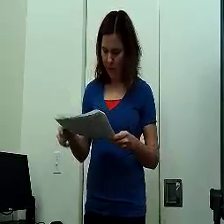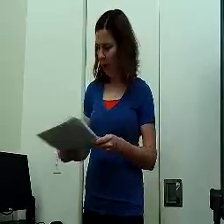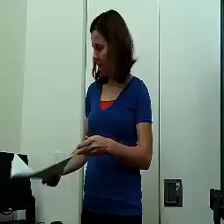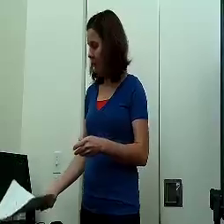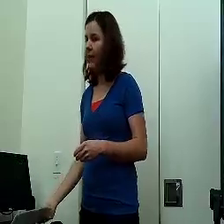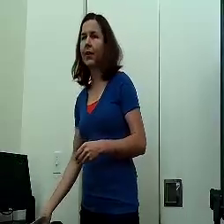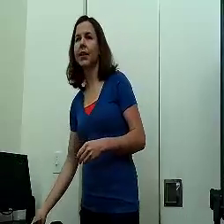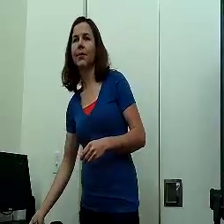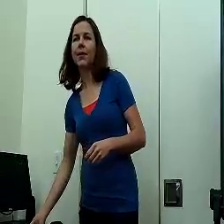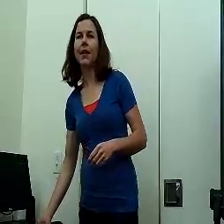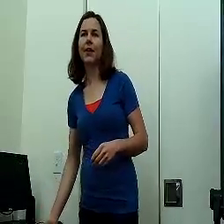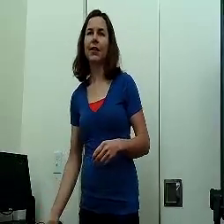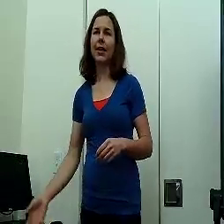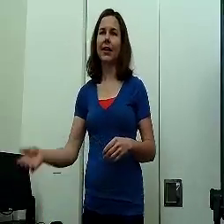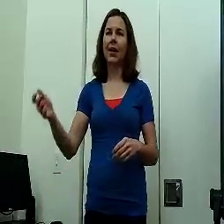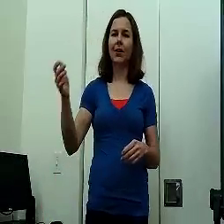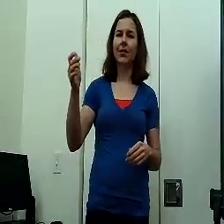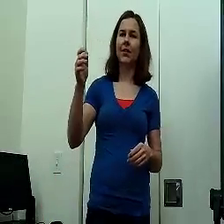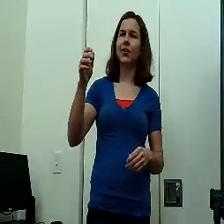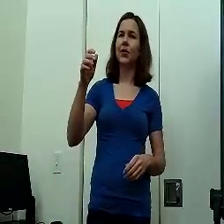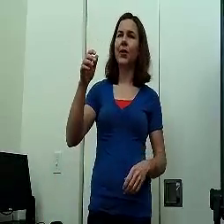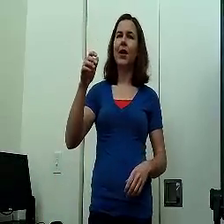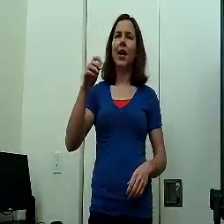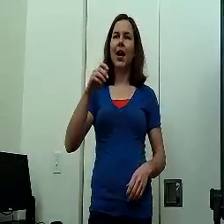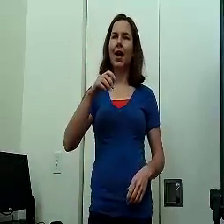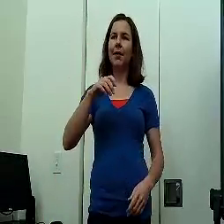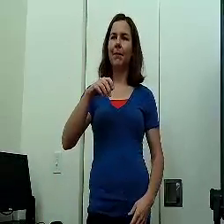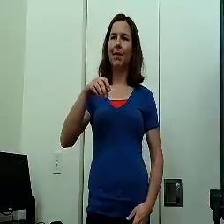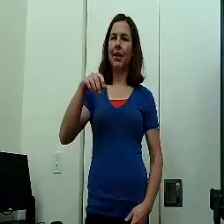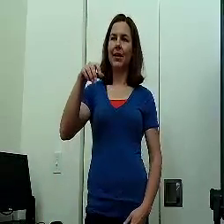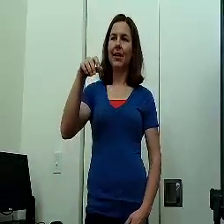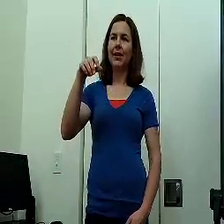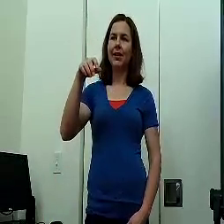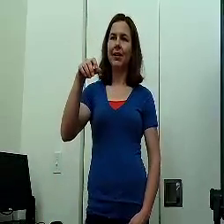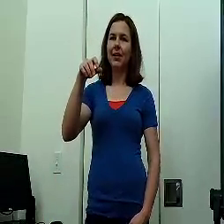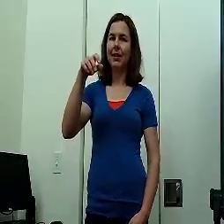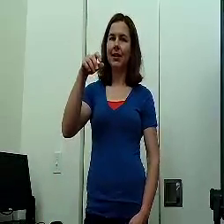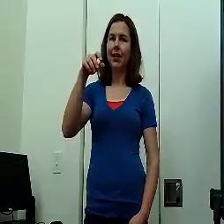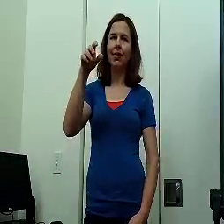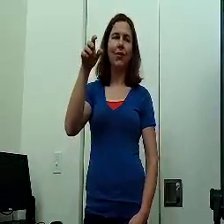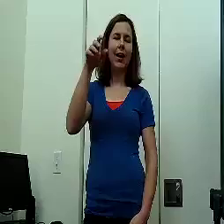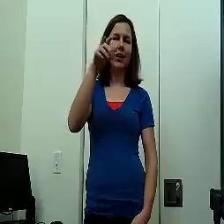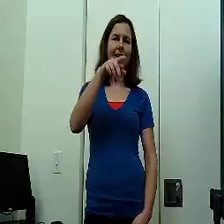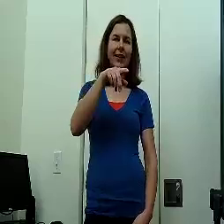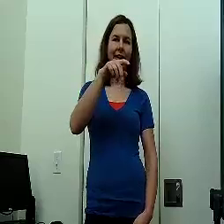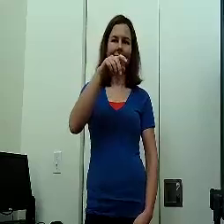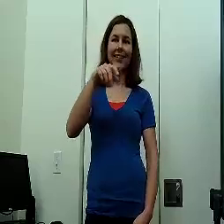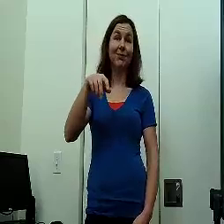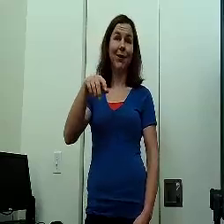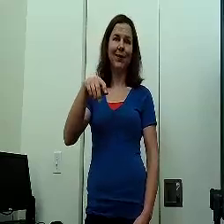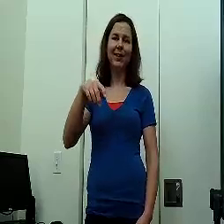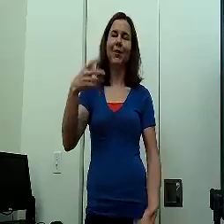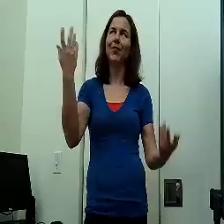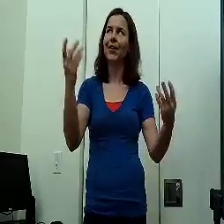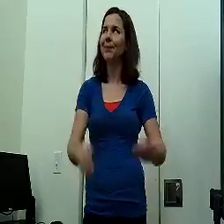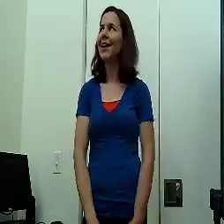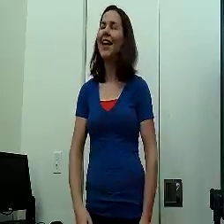Okay, so this is one that looks like it's hard to do. Glenda? See? Oh no, not Glenda, sorry. Rose skipped over you.